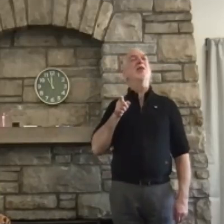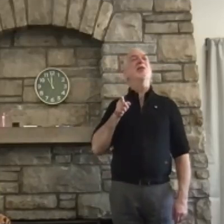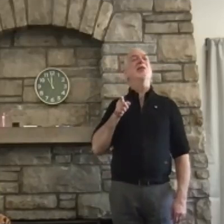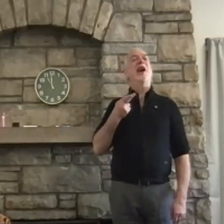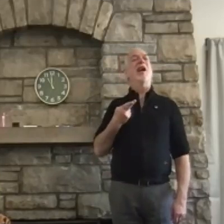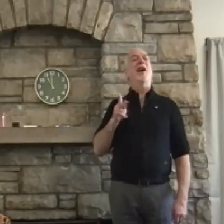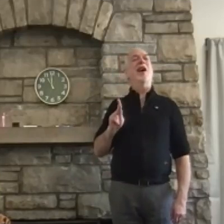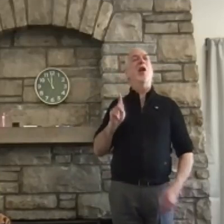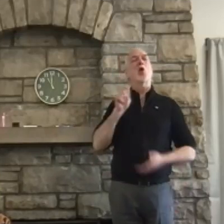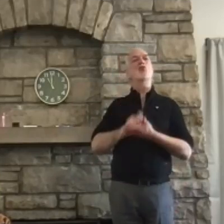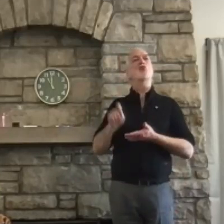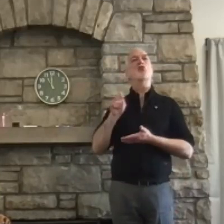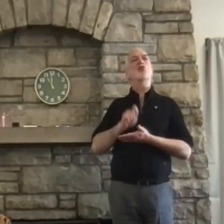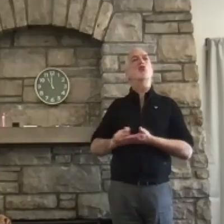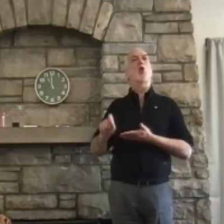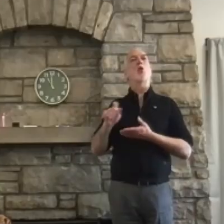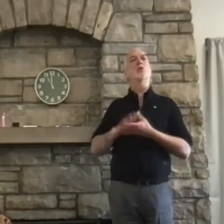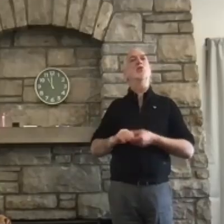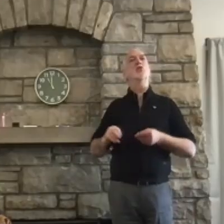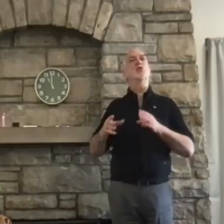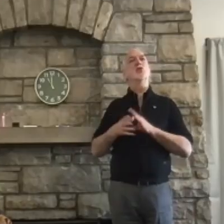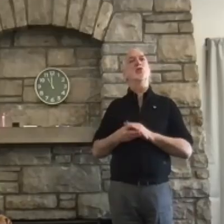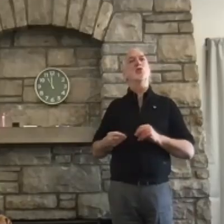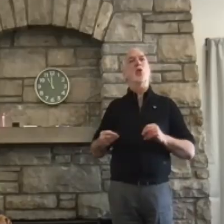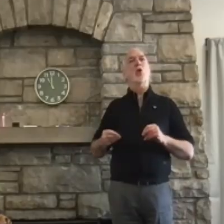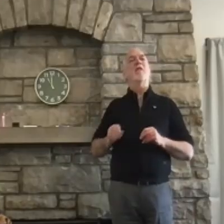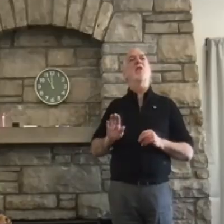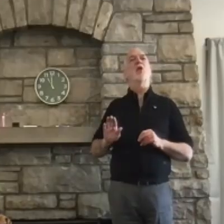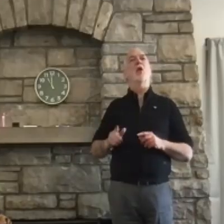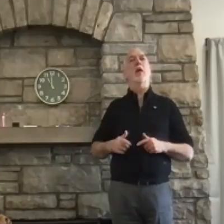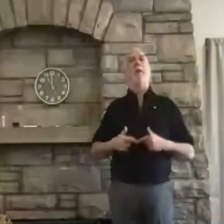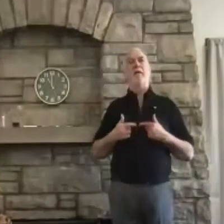story of my life